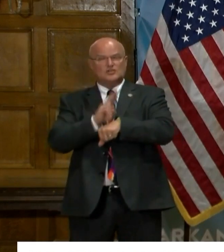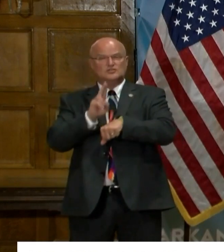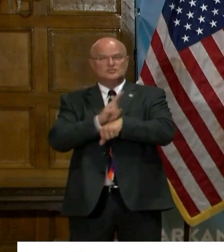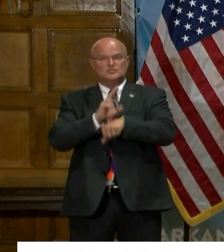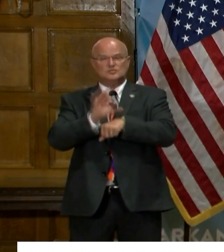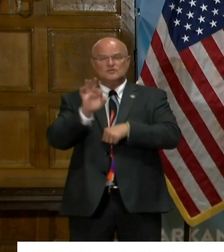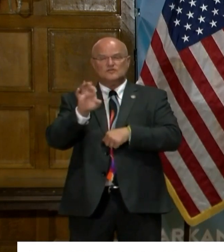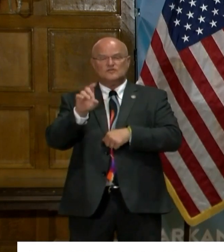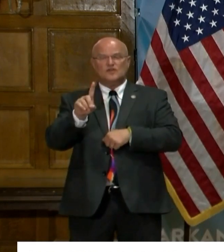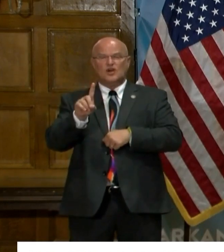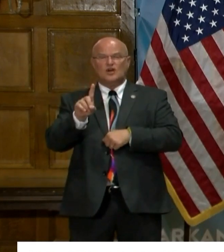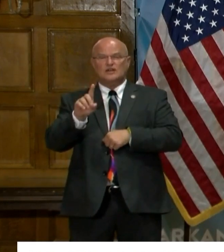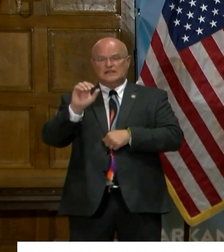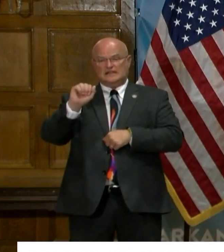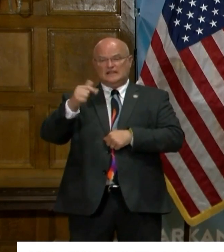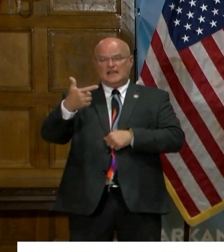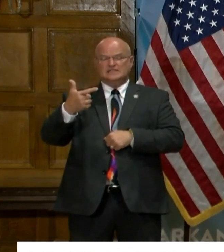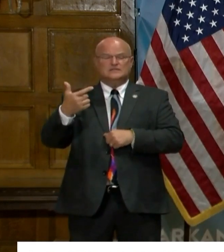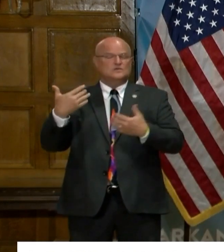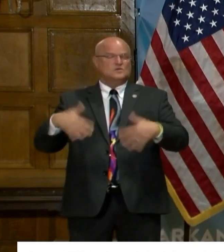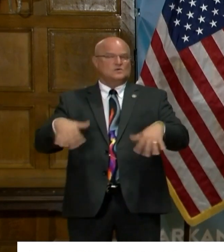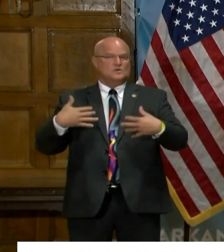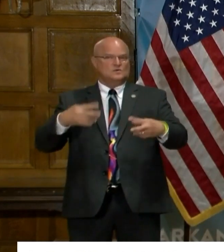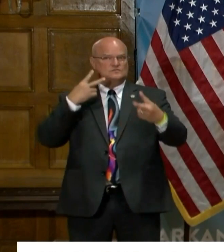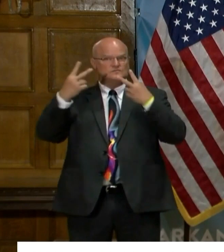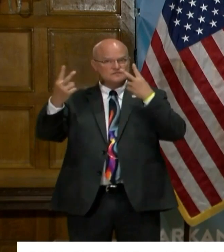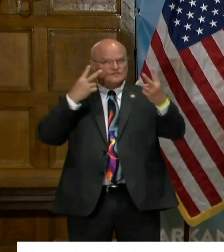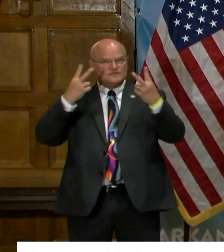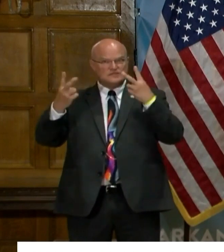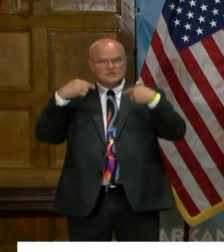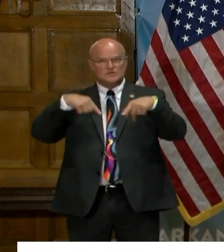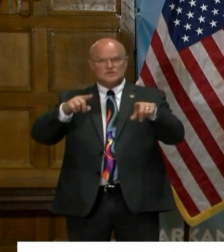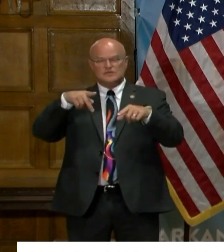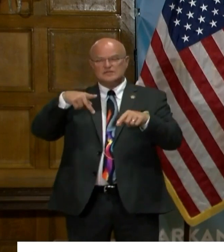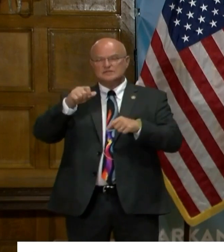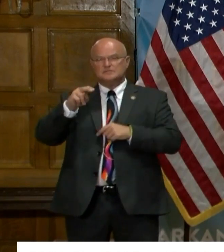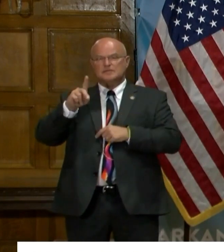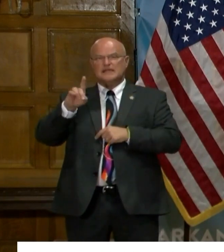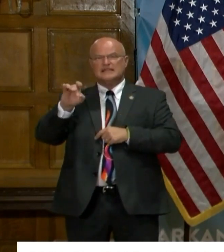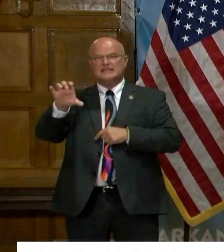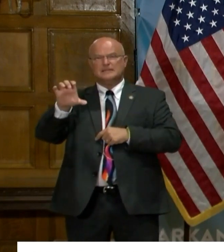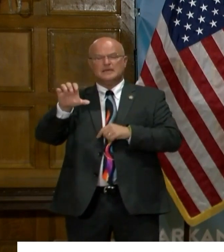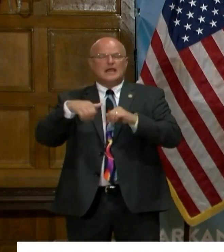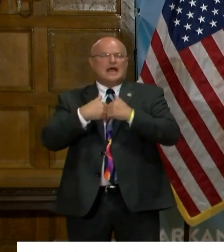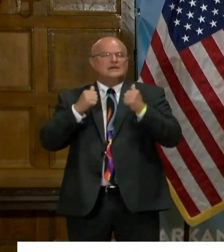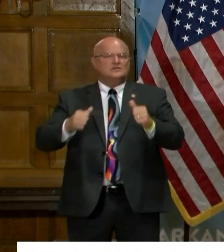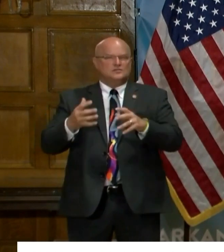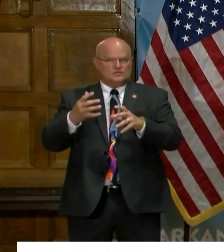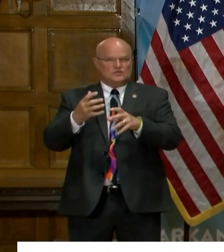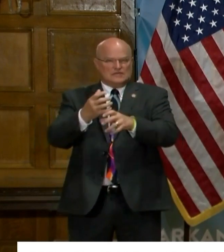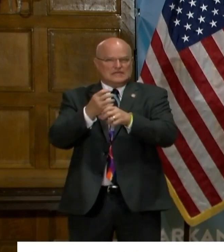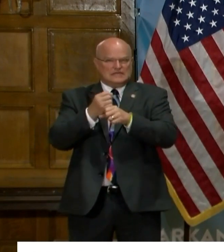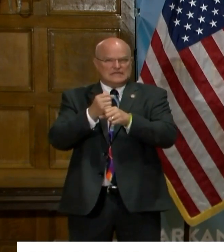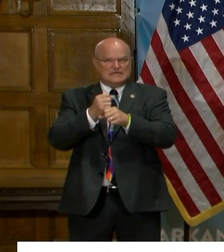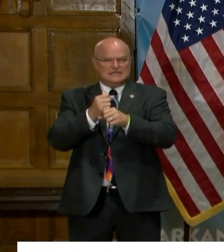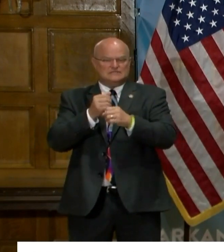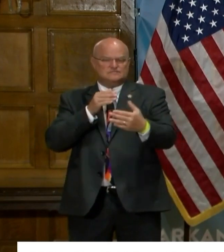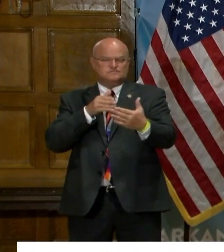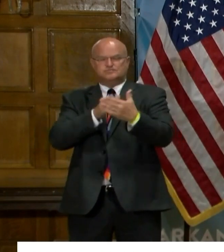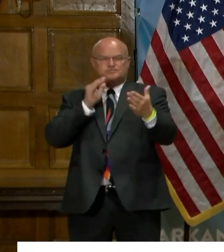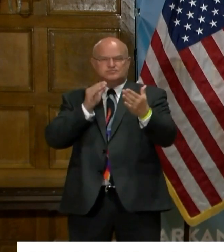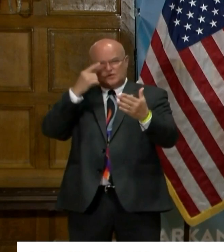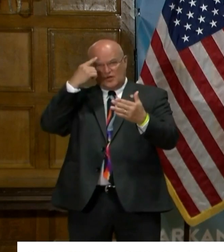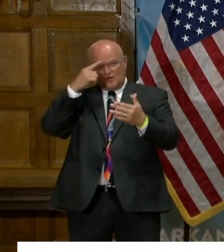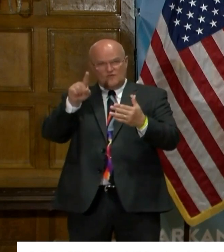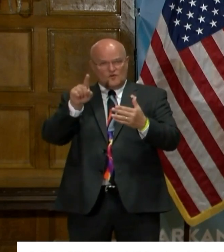that the Attorney General has been very visible during the pandemic and telling people as to how you can get recourse